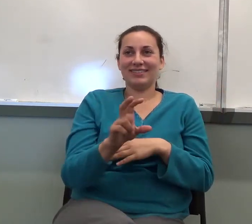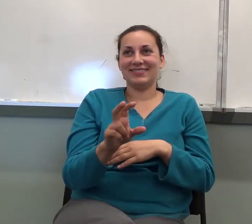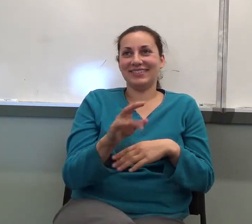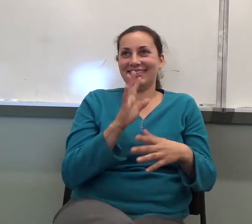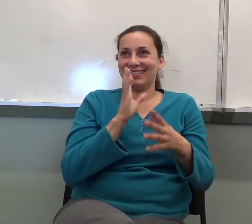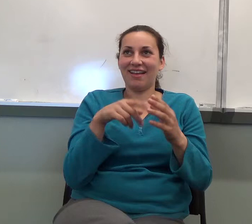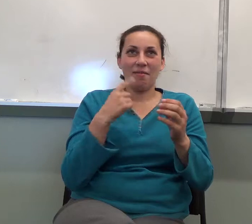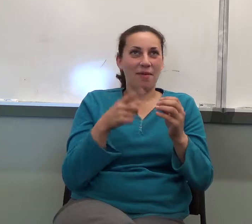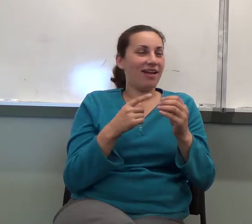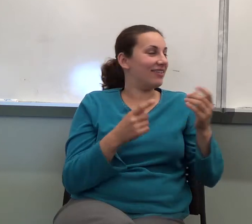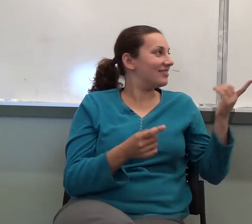That's the rate.